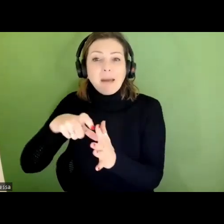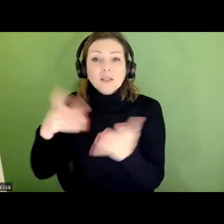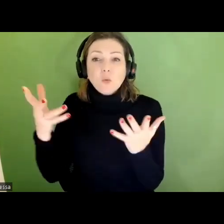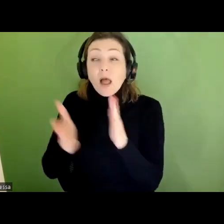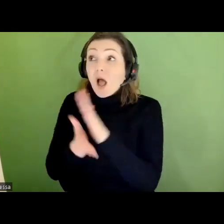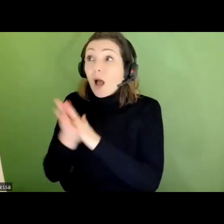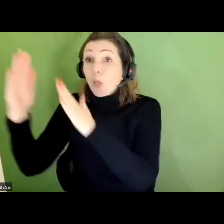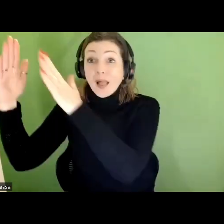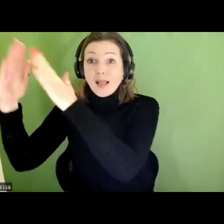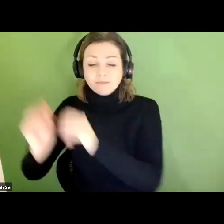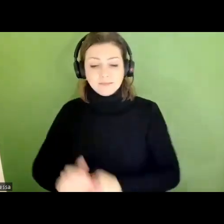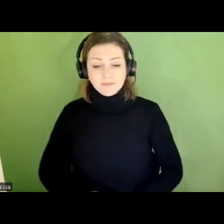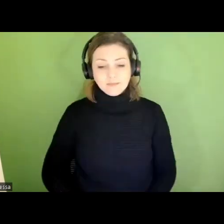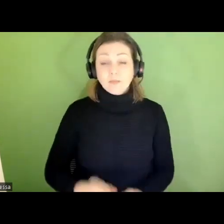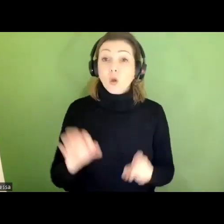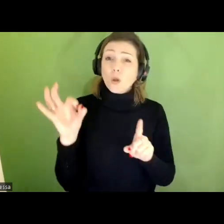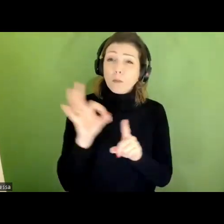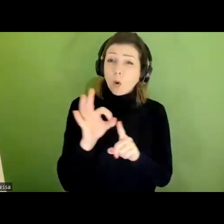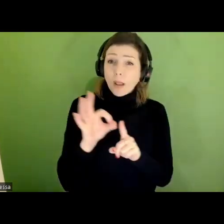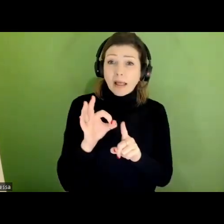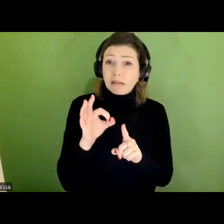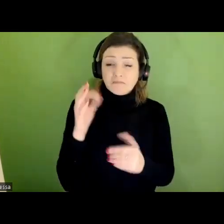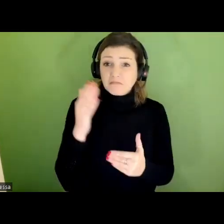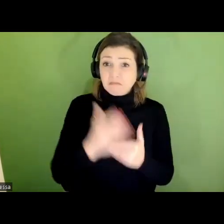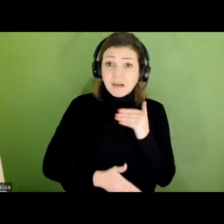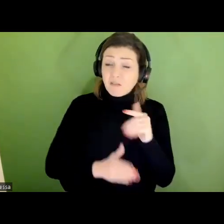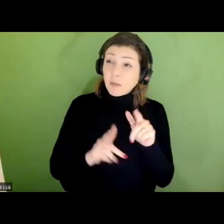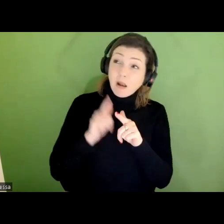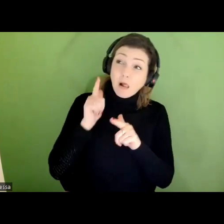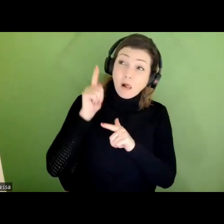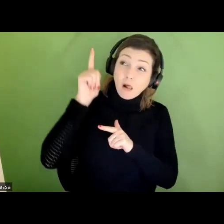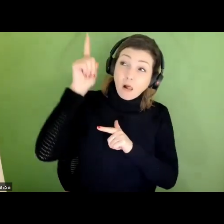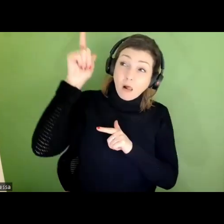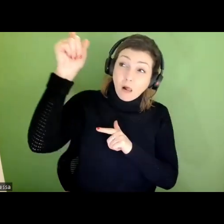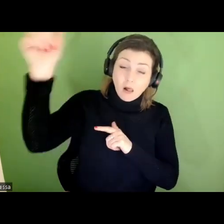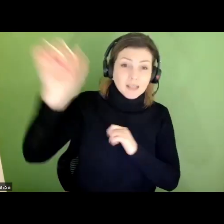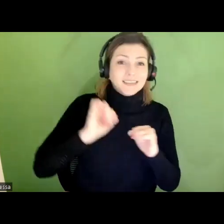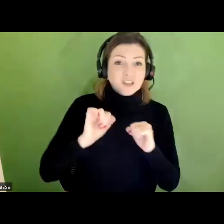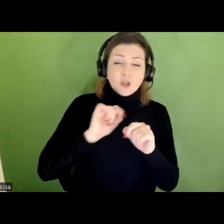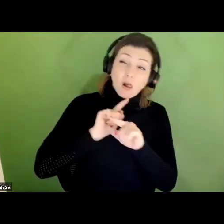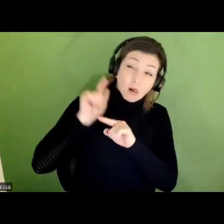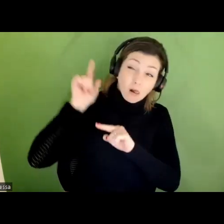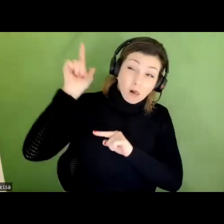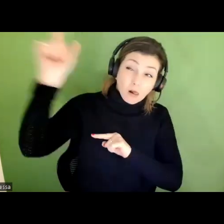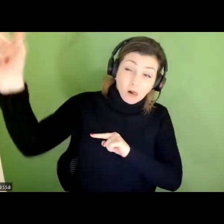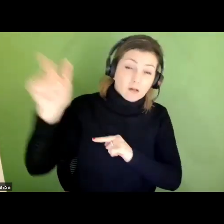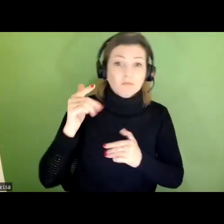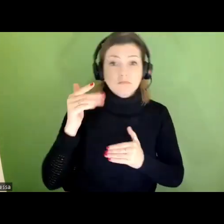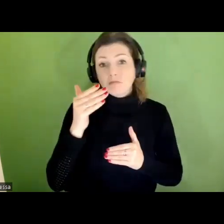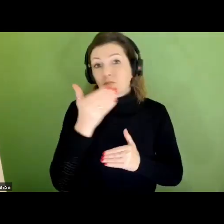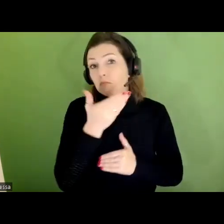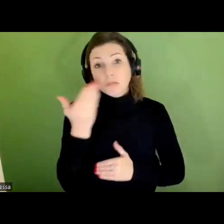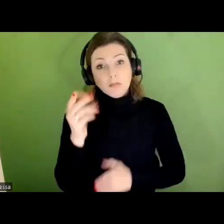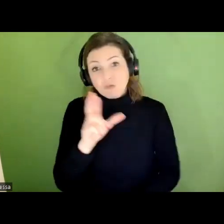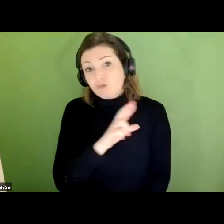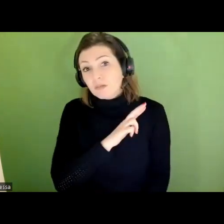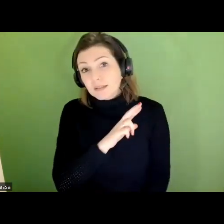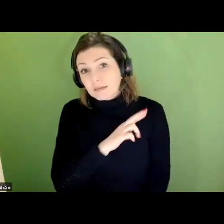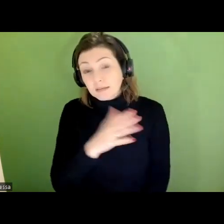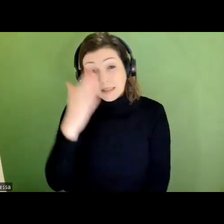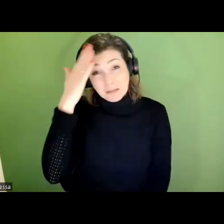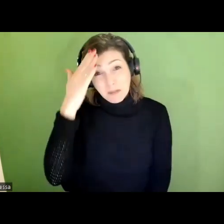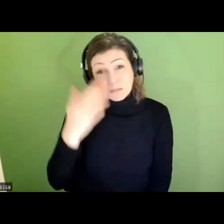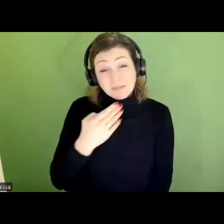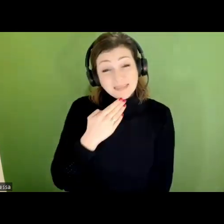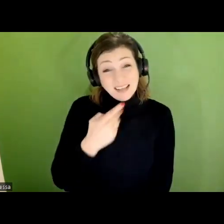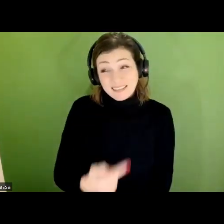Polly had never been on the far side of the station. There hadn't been any reason to. As Mum said, it was just a